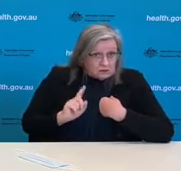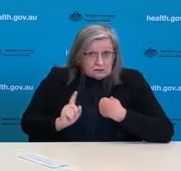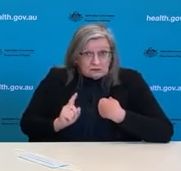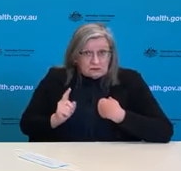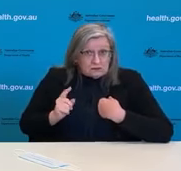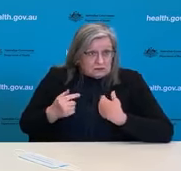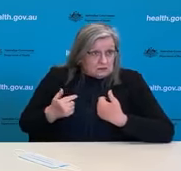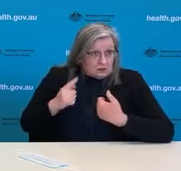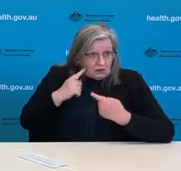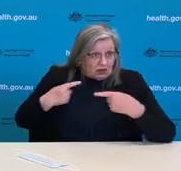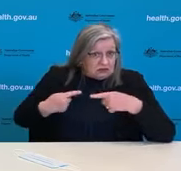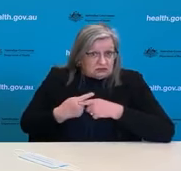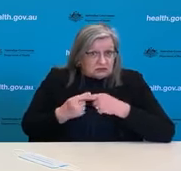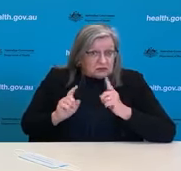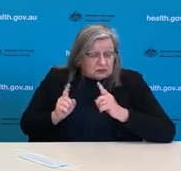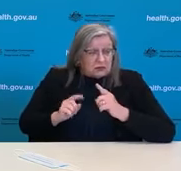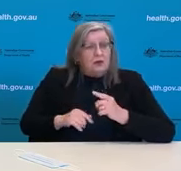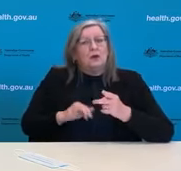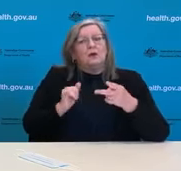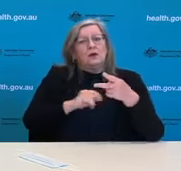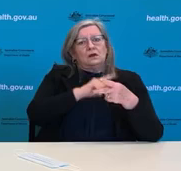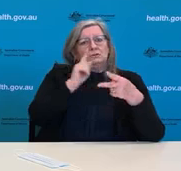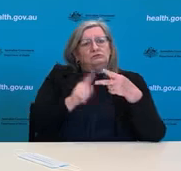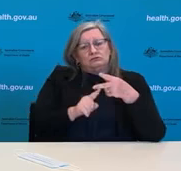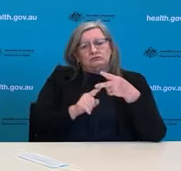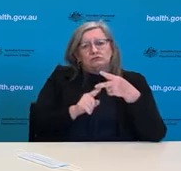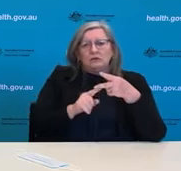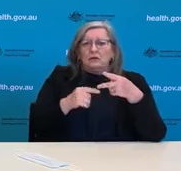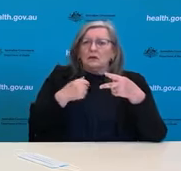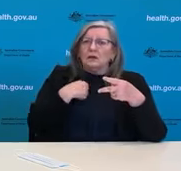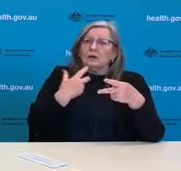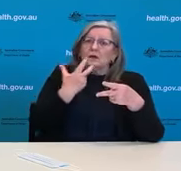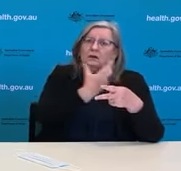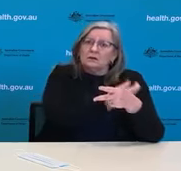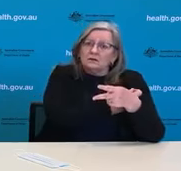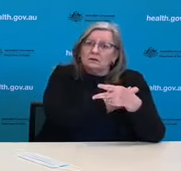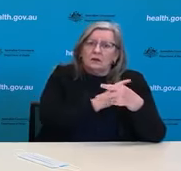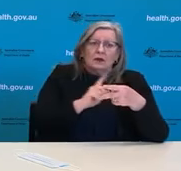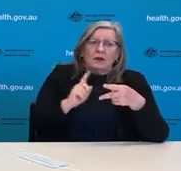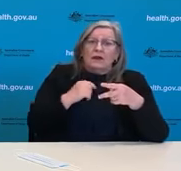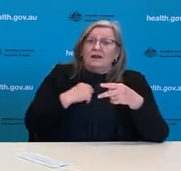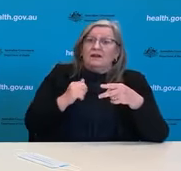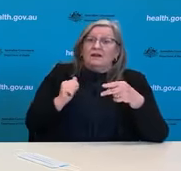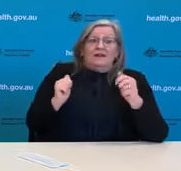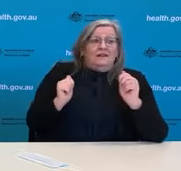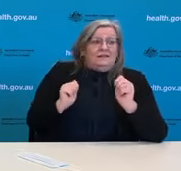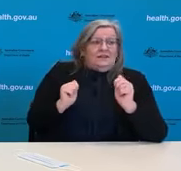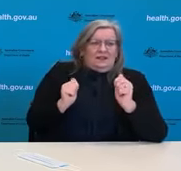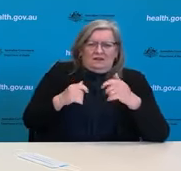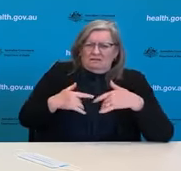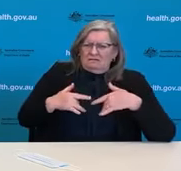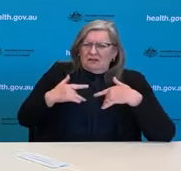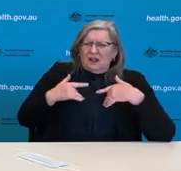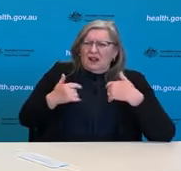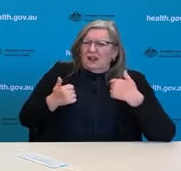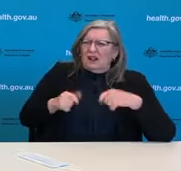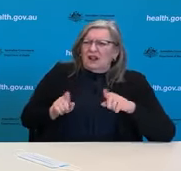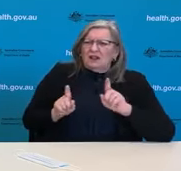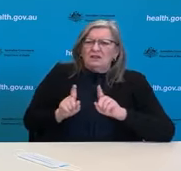I get the vaccine, what symptoms can I expect in the day or two after the